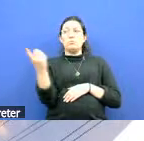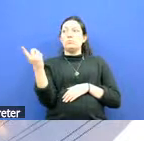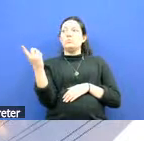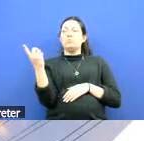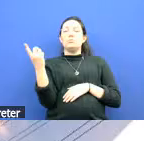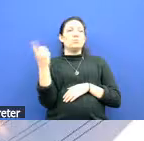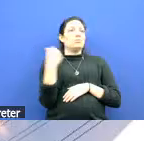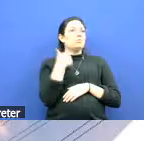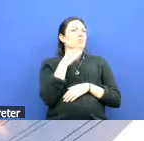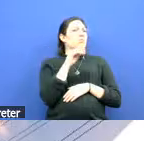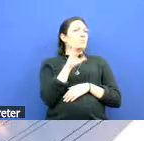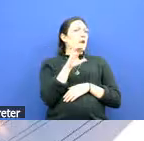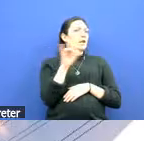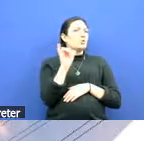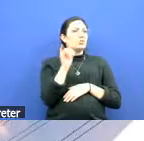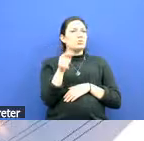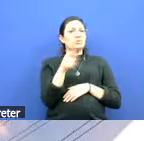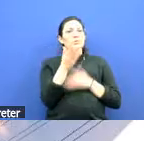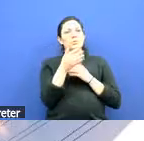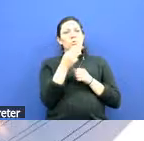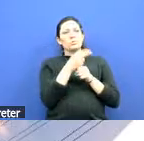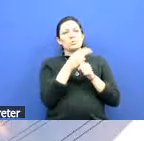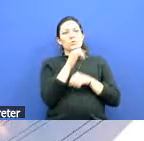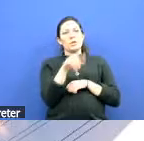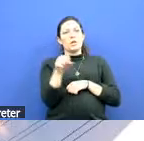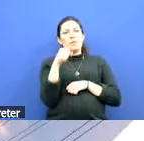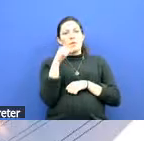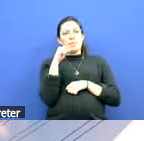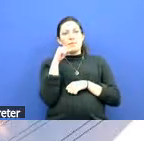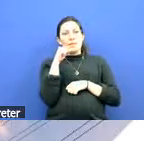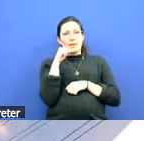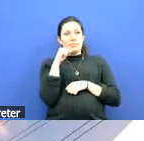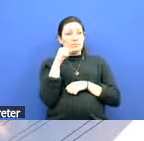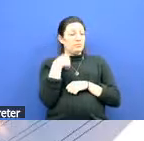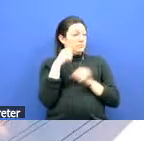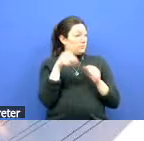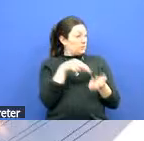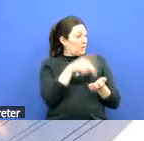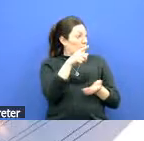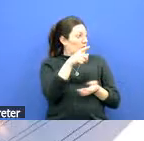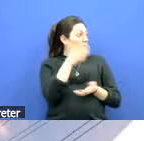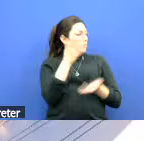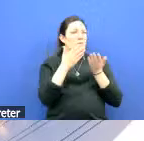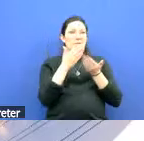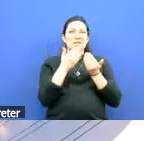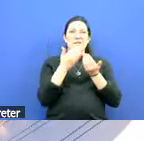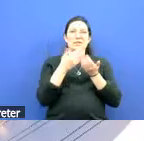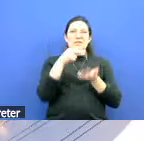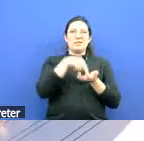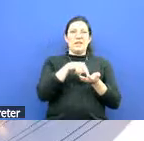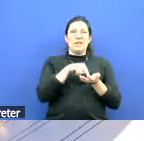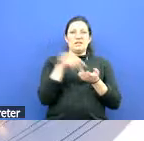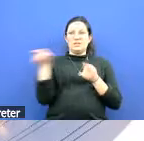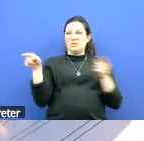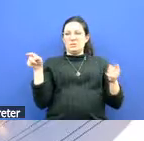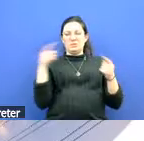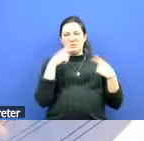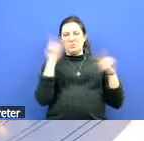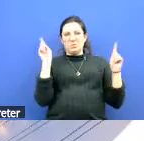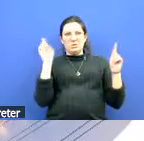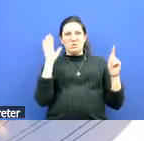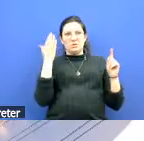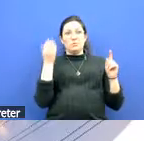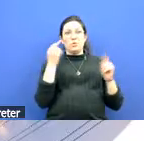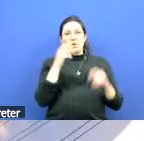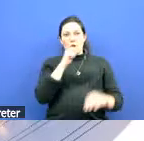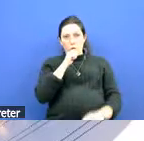There's a mic there also that you might want to use. That can come on. Yeah, it might be. That other one might be easier. Or you just